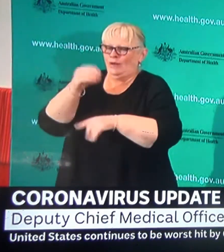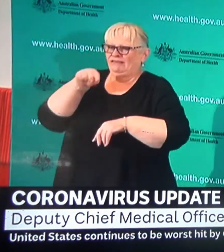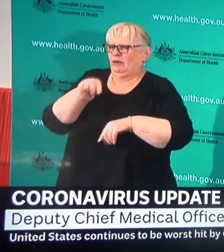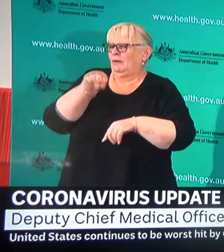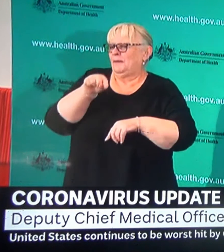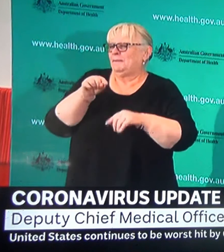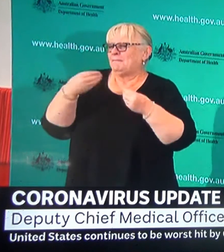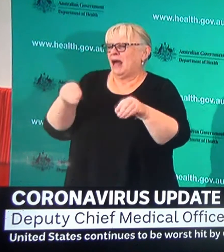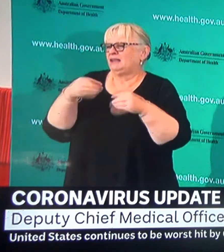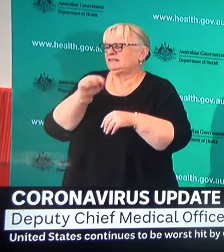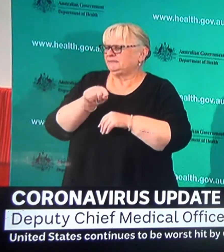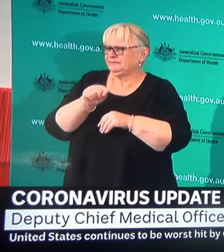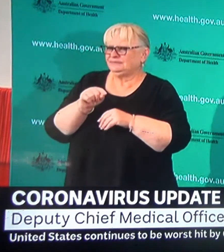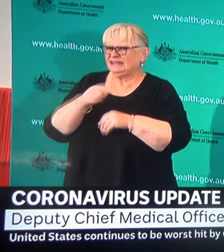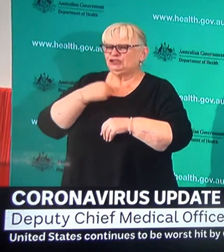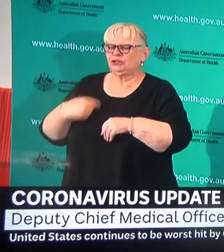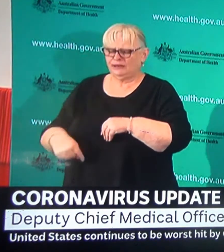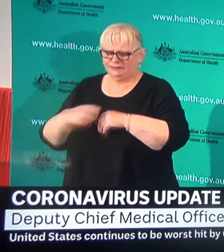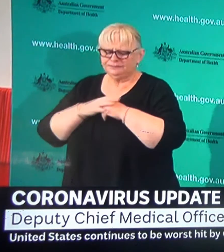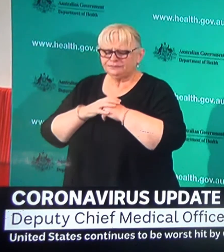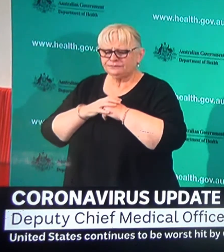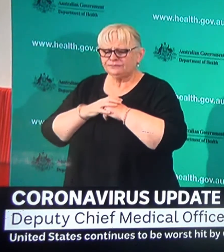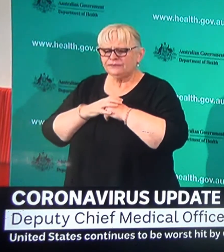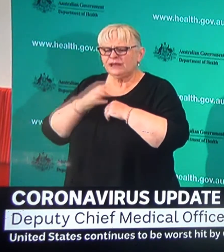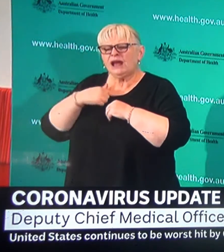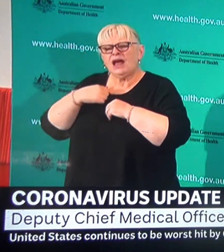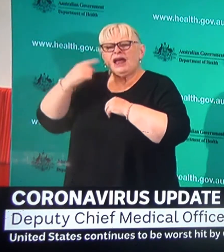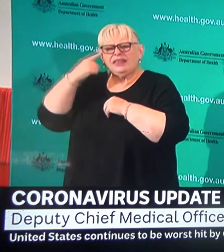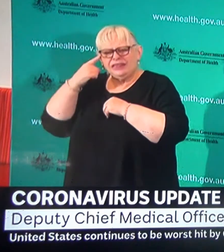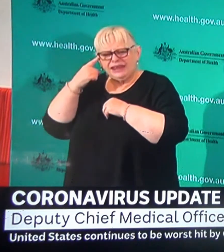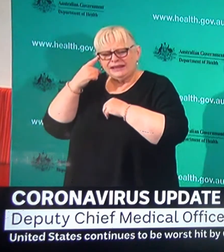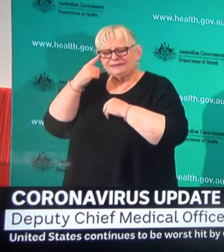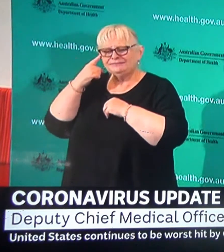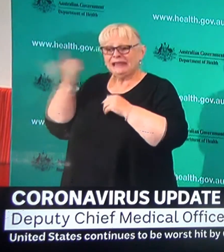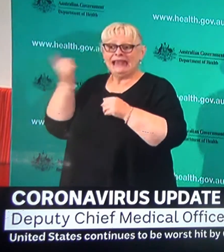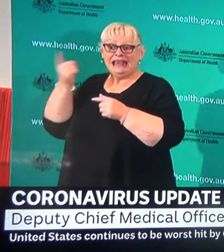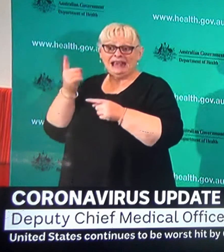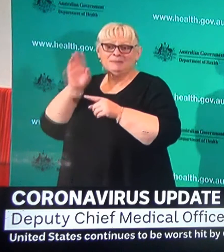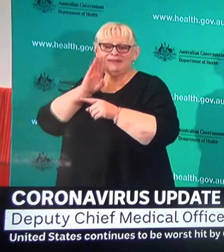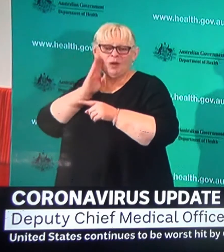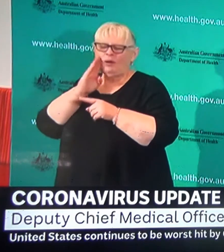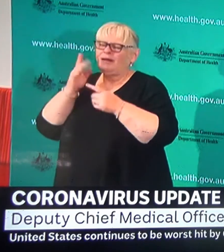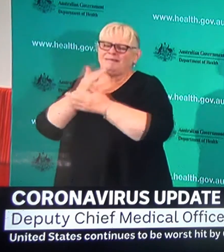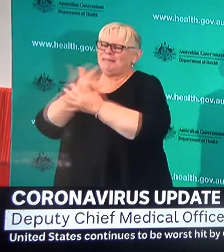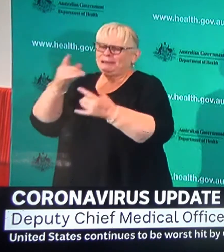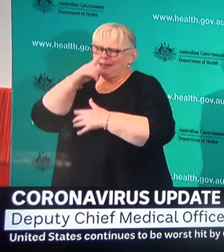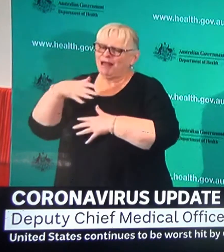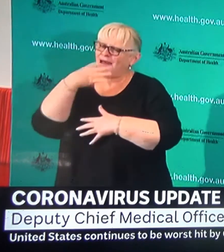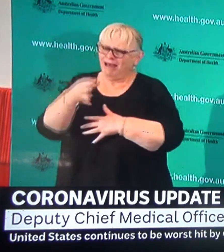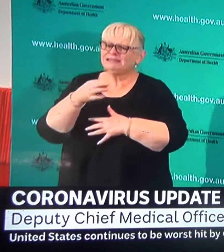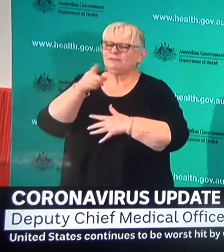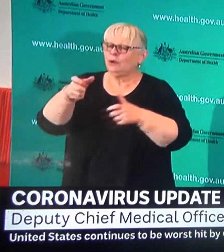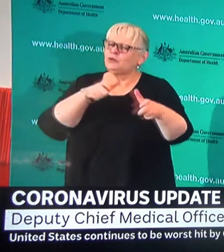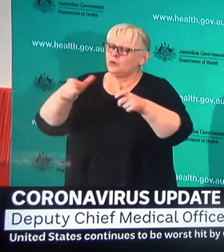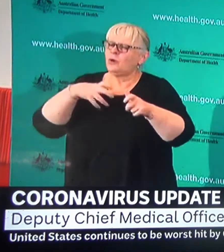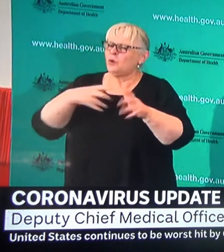COVID-19. So I suspect those calls are not new. They will continue,